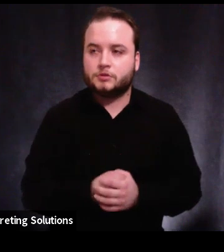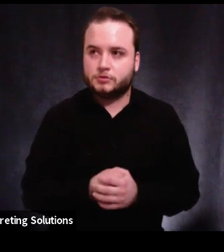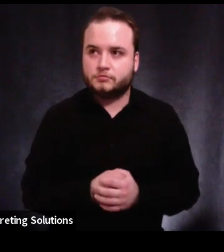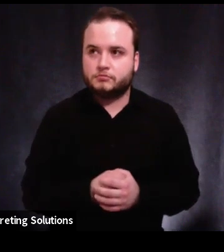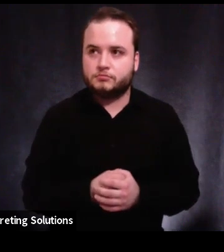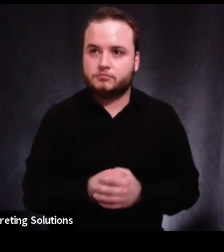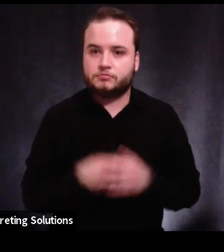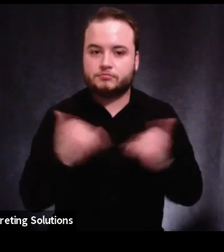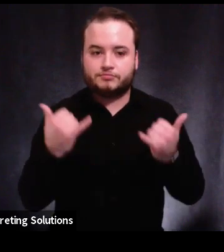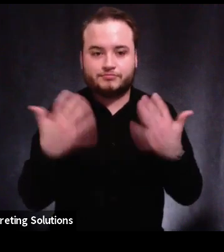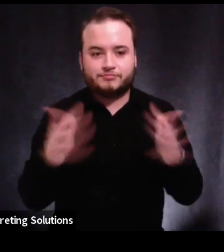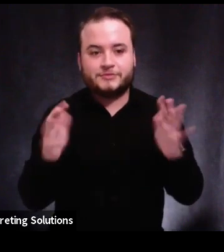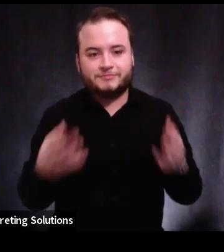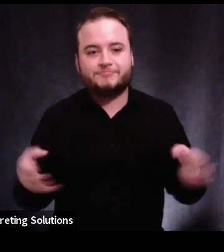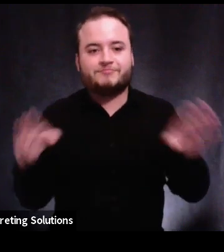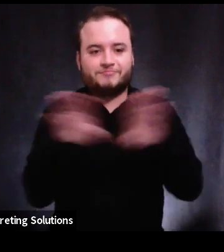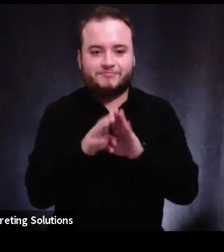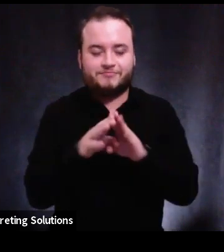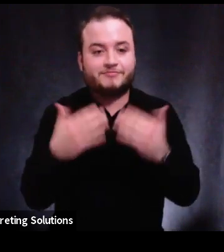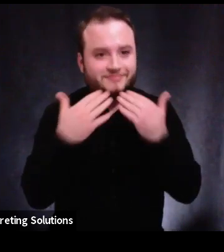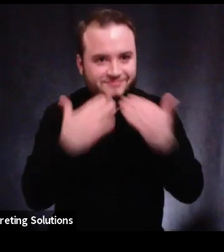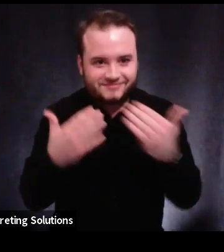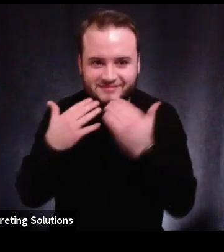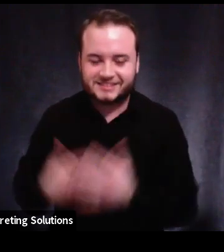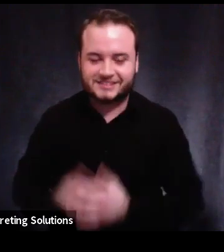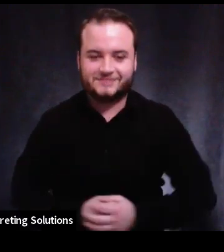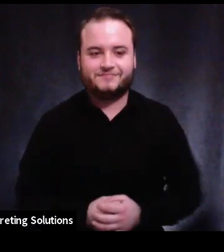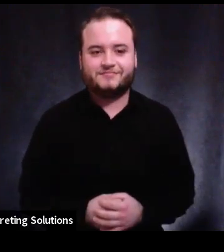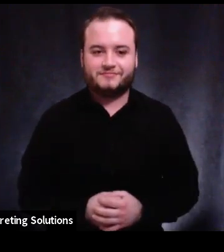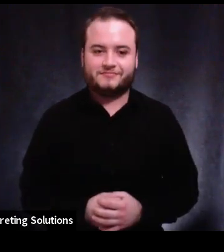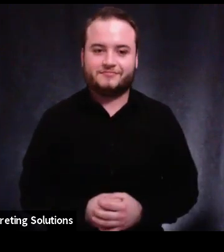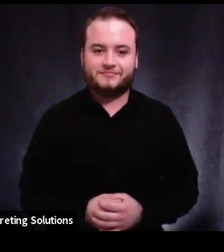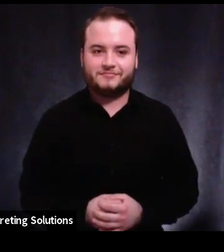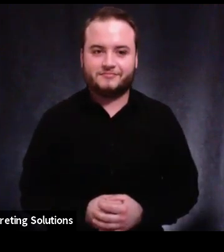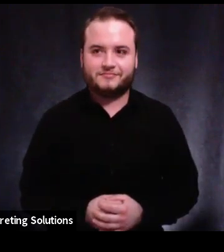All right, that was today's COVID-19 briefing by state leaders. We learned